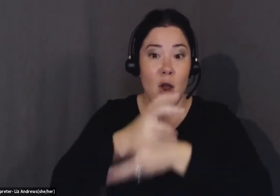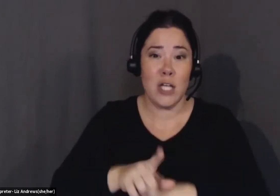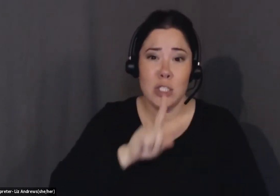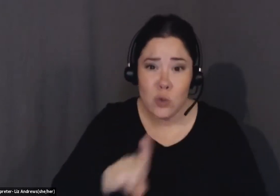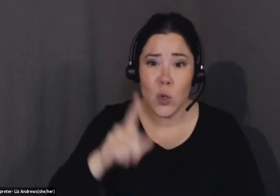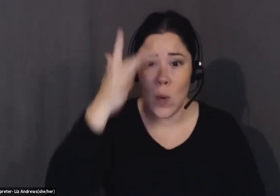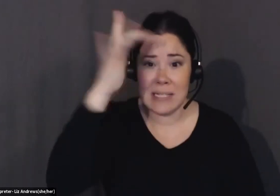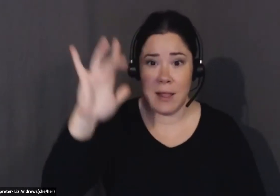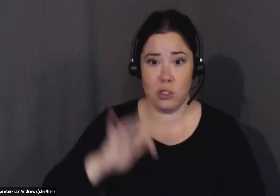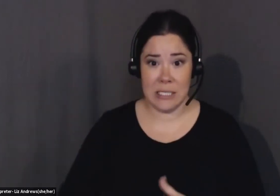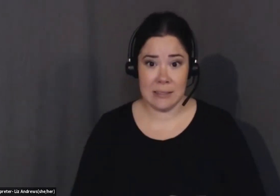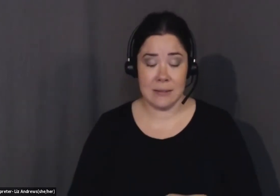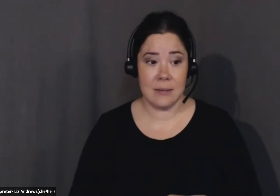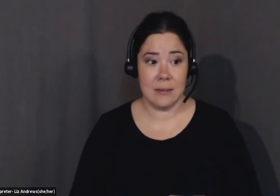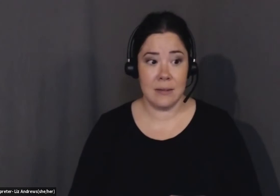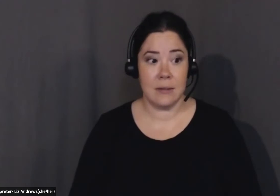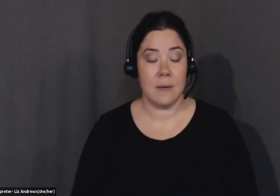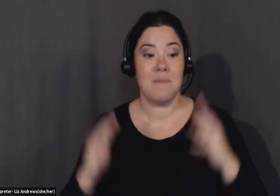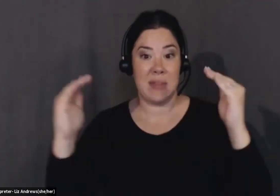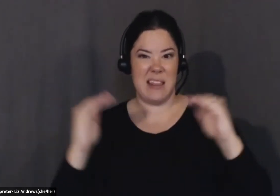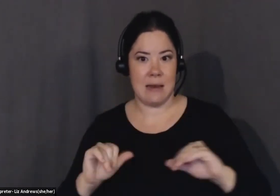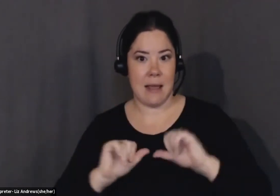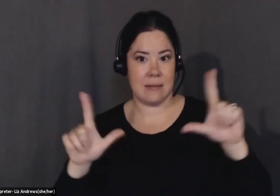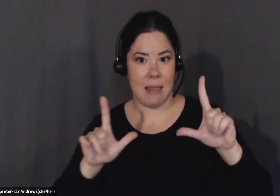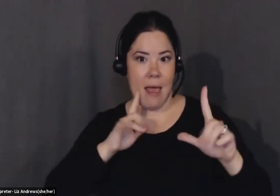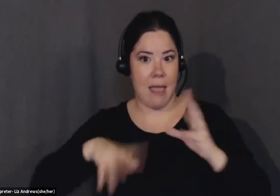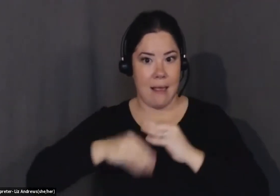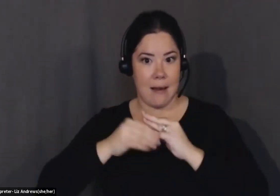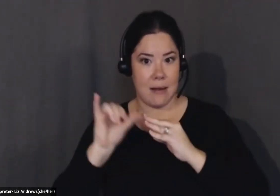All right, and the next slide just builds on that.